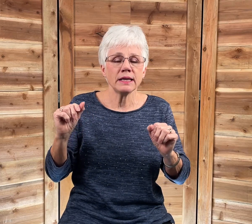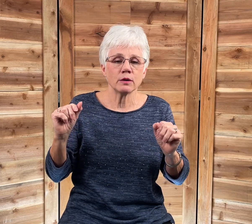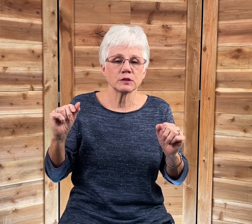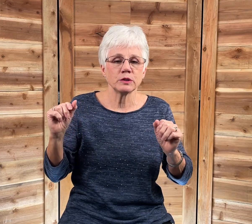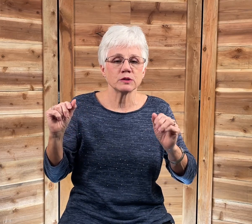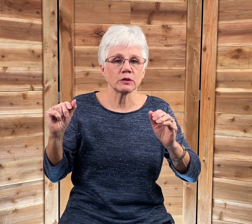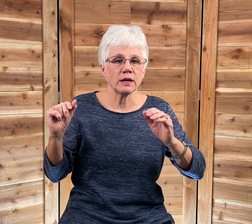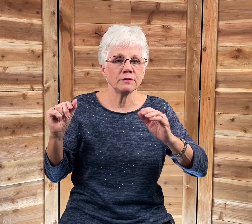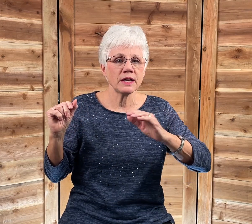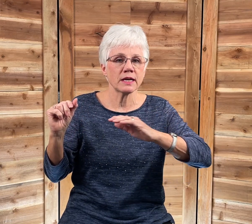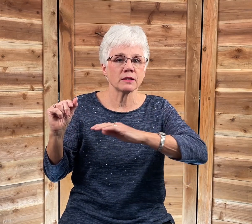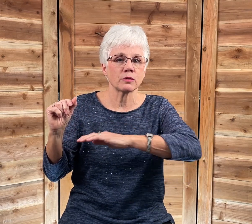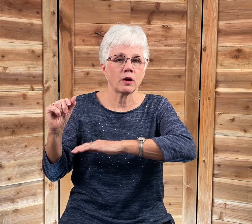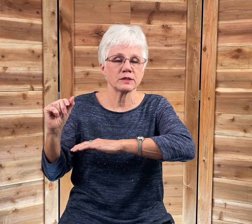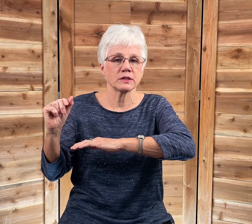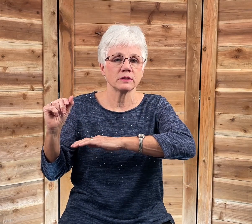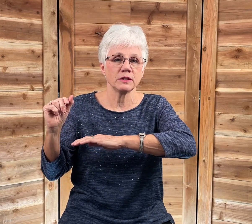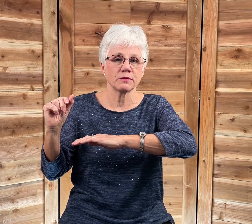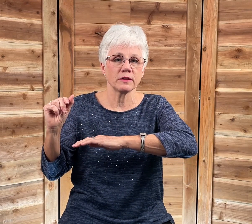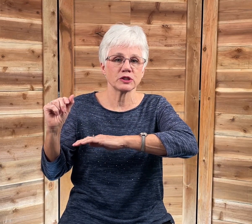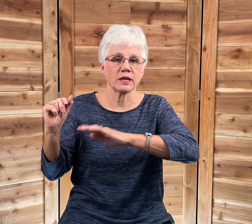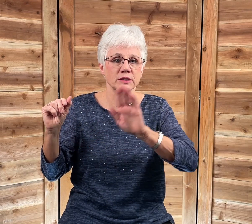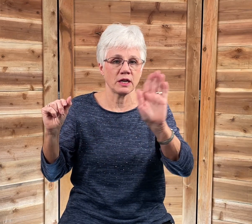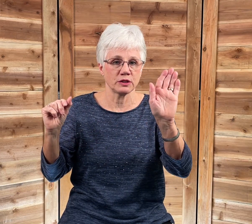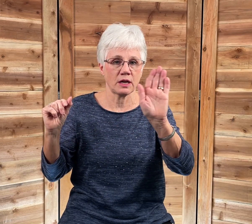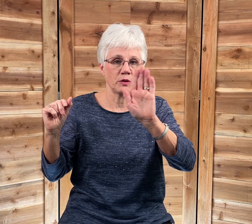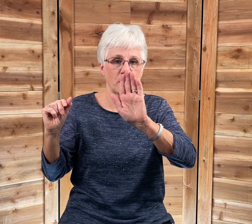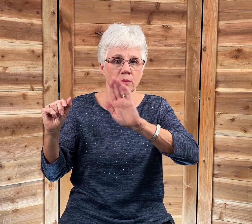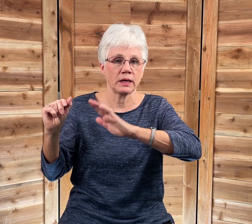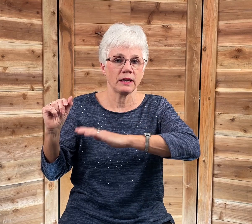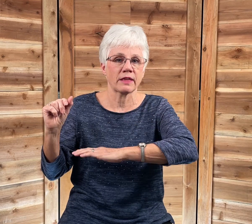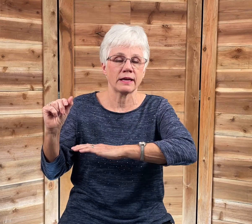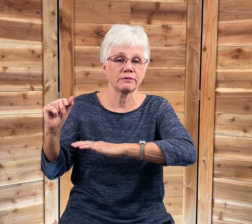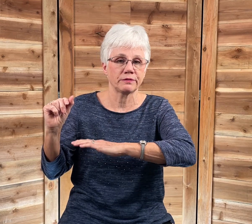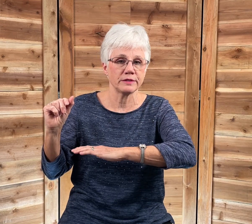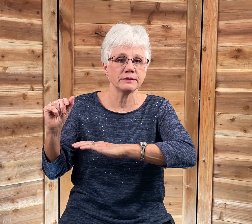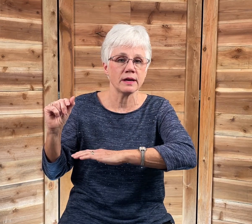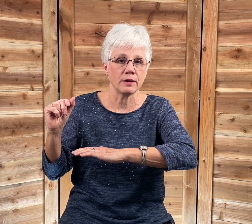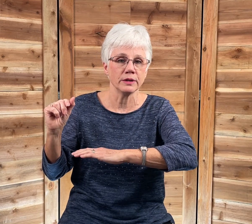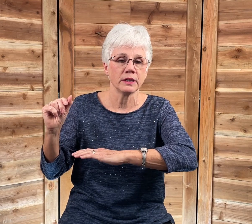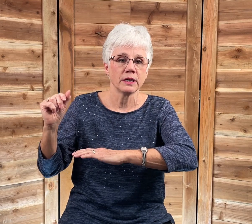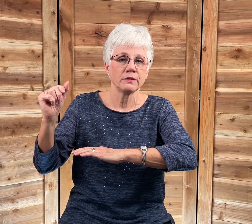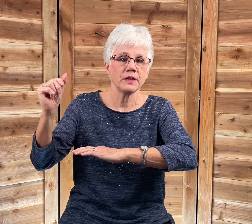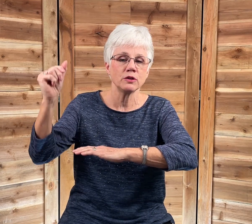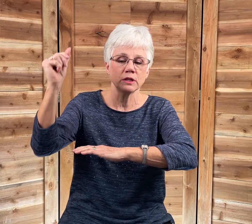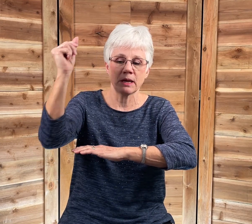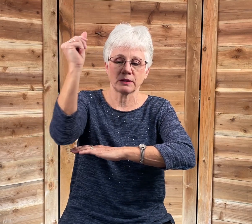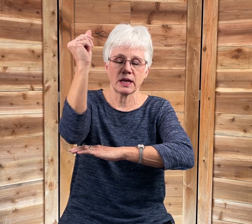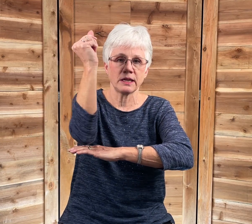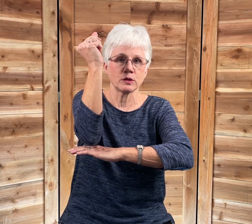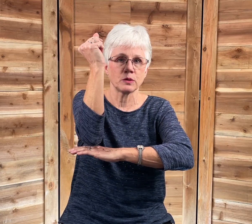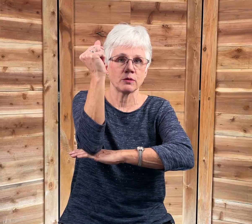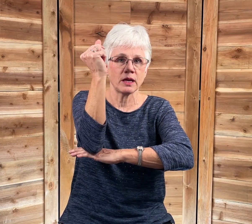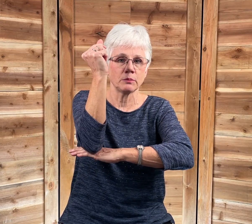But lighthouse, we use our left hand across in front of the chest and just have your palm kind of like that, face down. Then you're going to